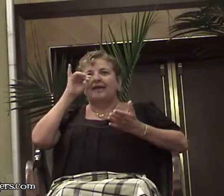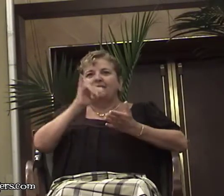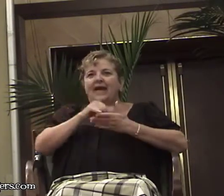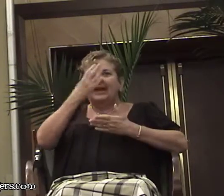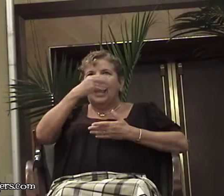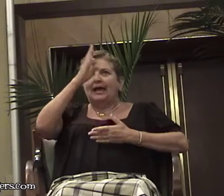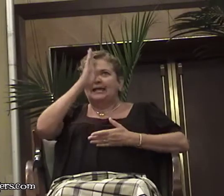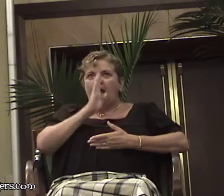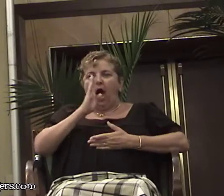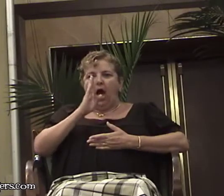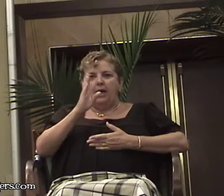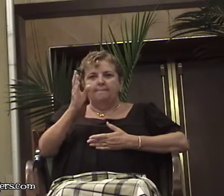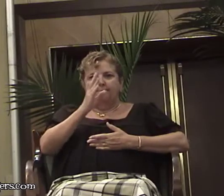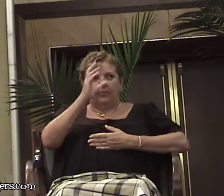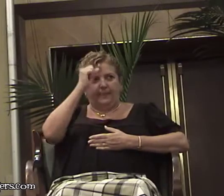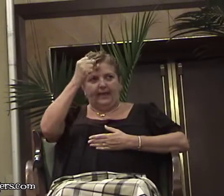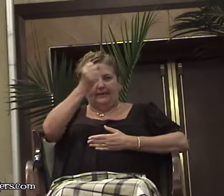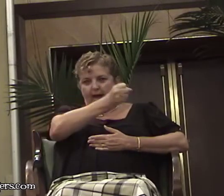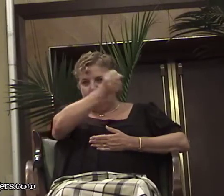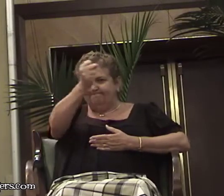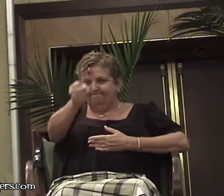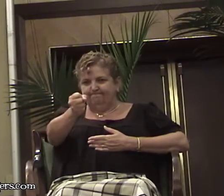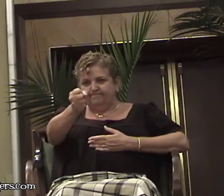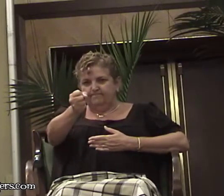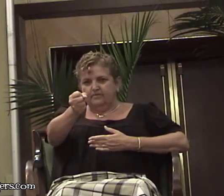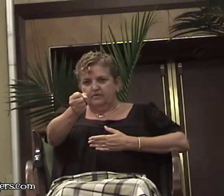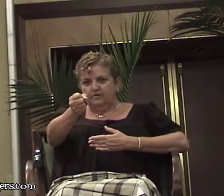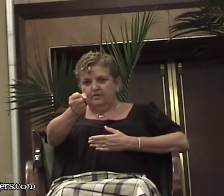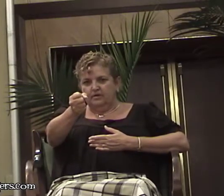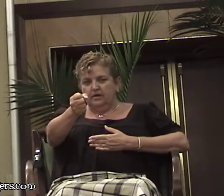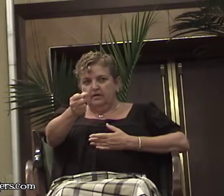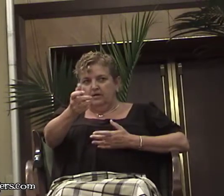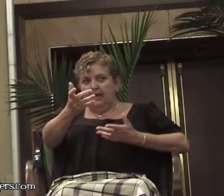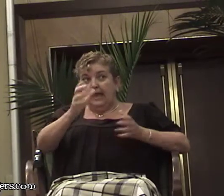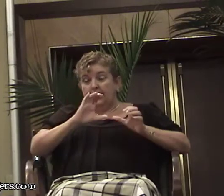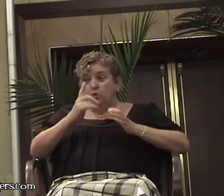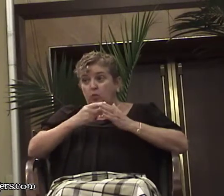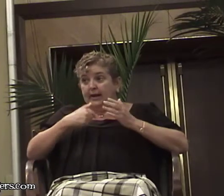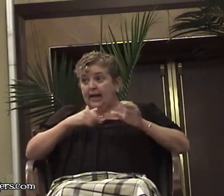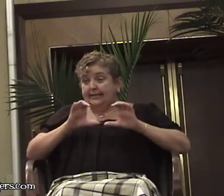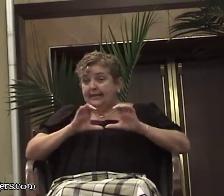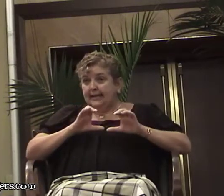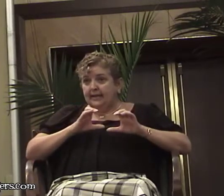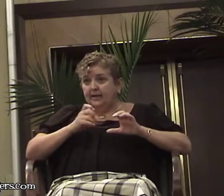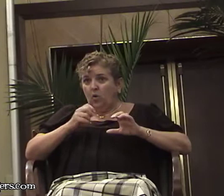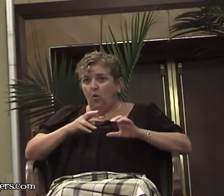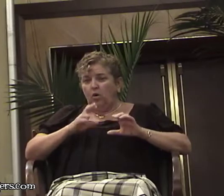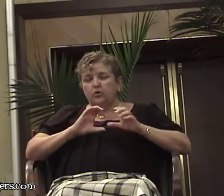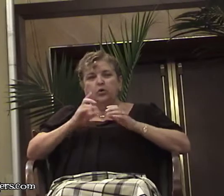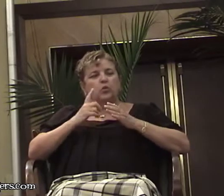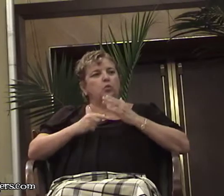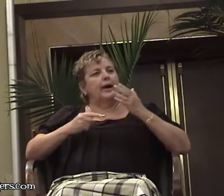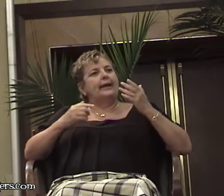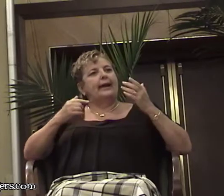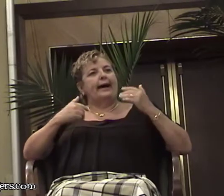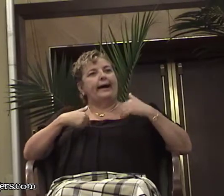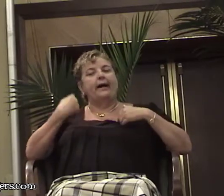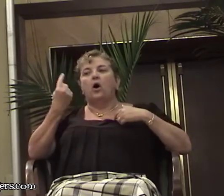options. I did what I did, or I did what I always did. Which? When you have 8 siblings in a 10.5-year